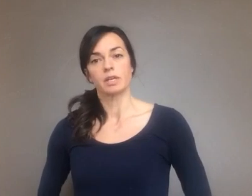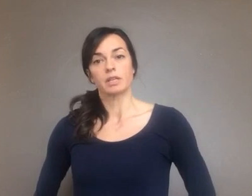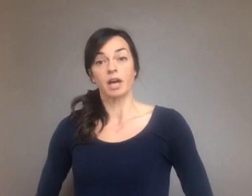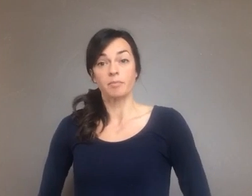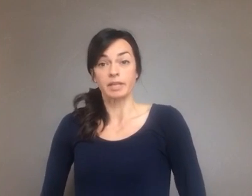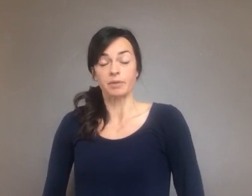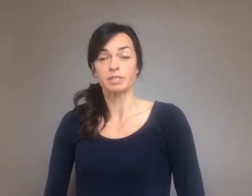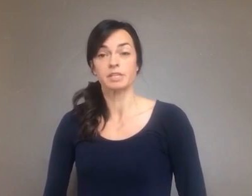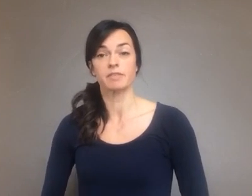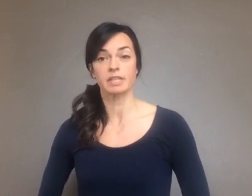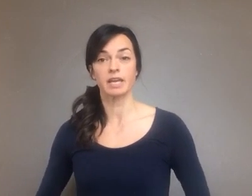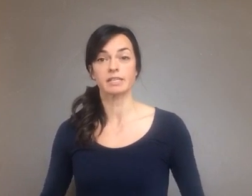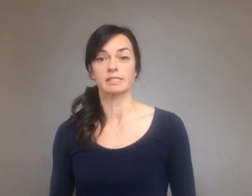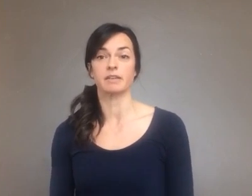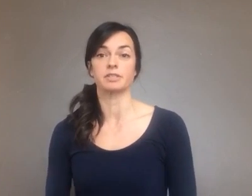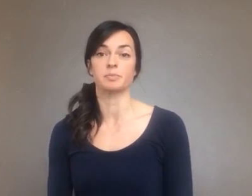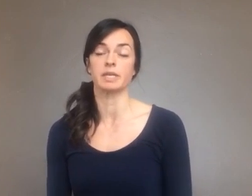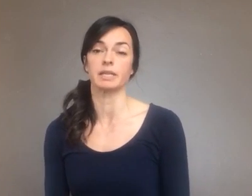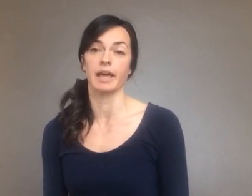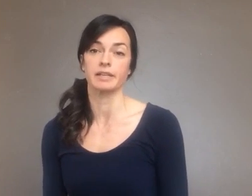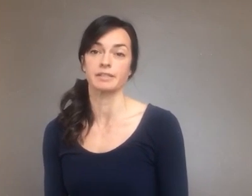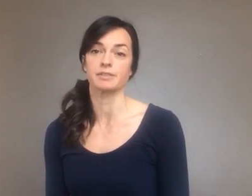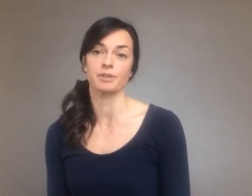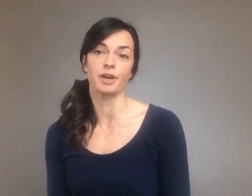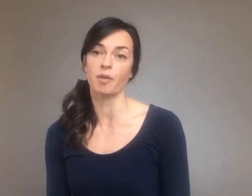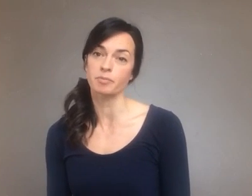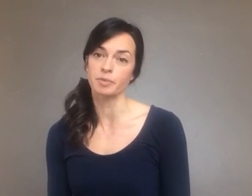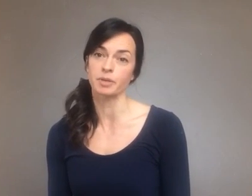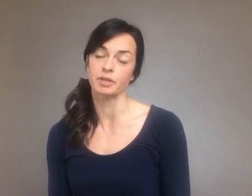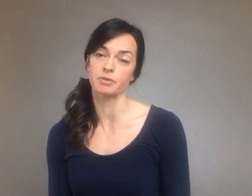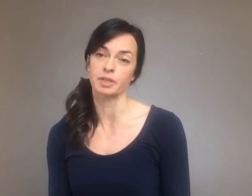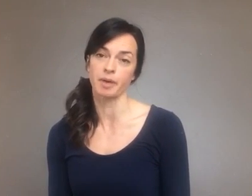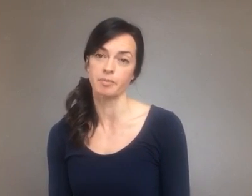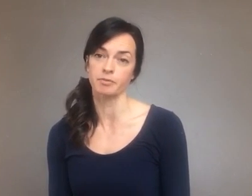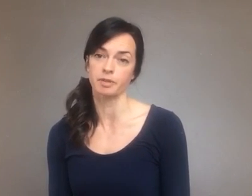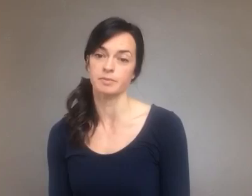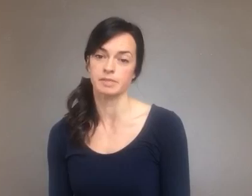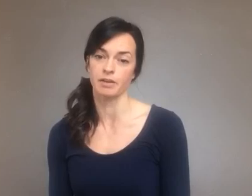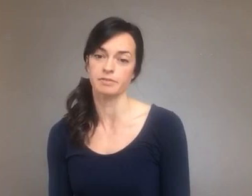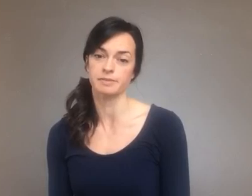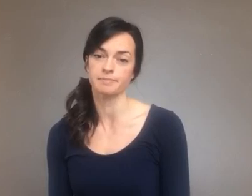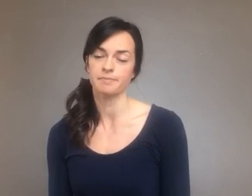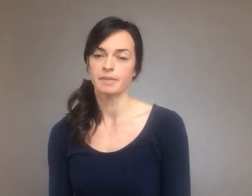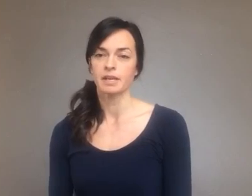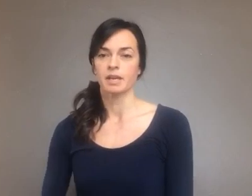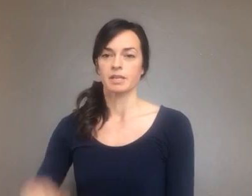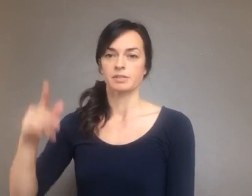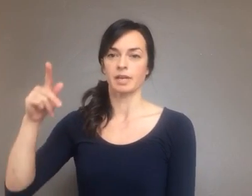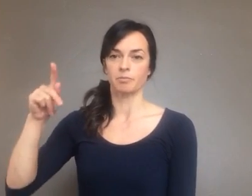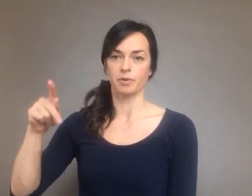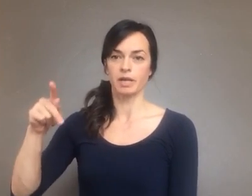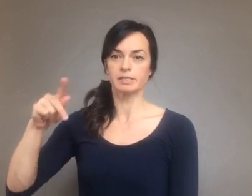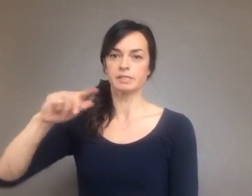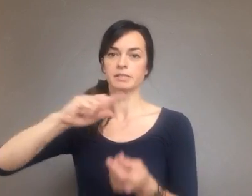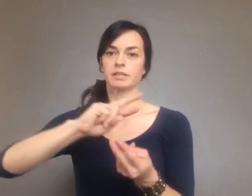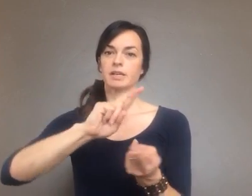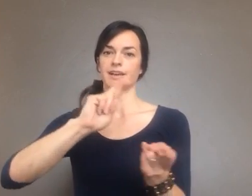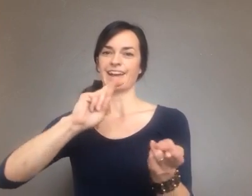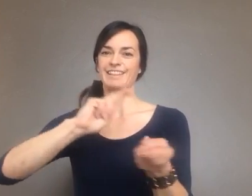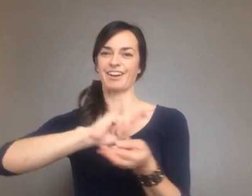the common languages of the day instead of just being in Latin, so that common people could read the Bible for themselves. So again, Protestant, and then our